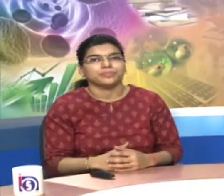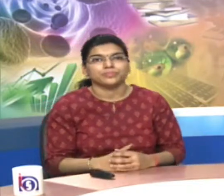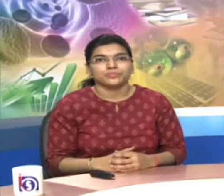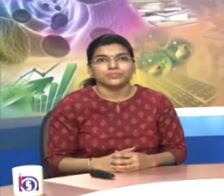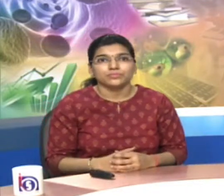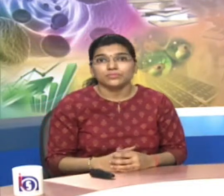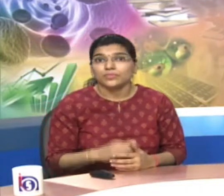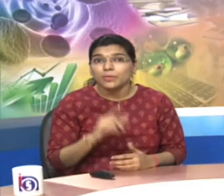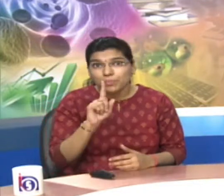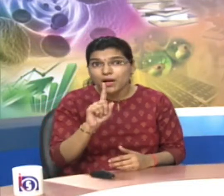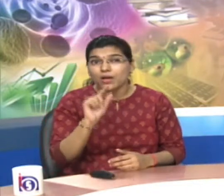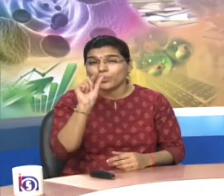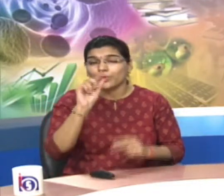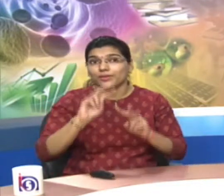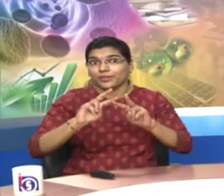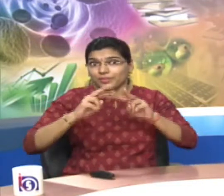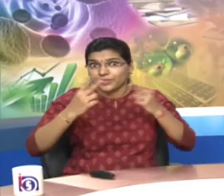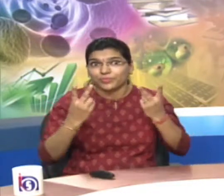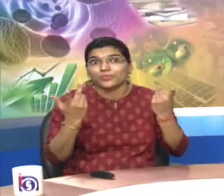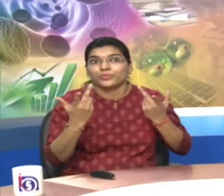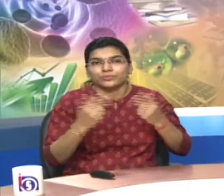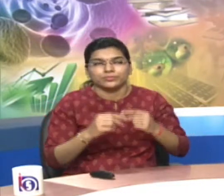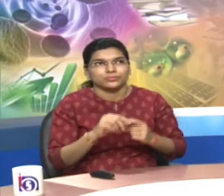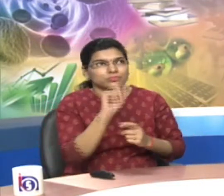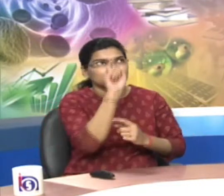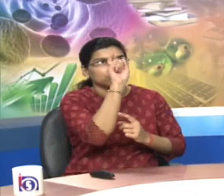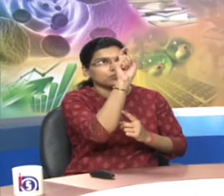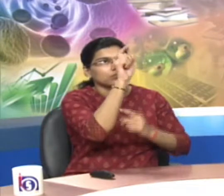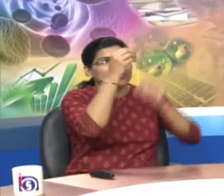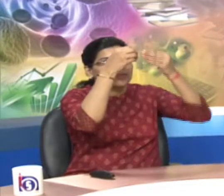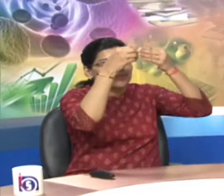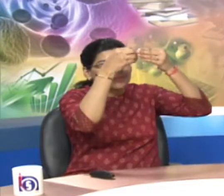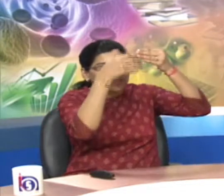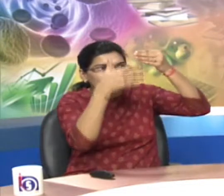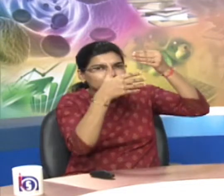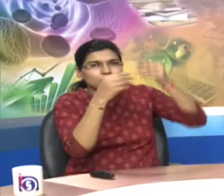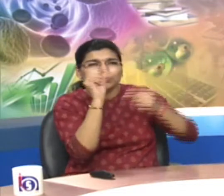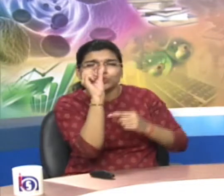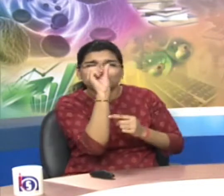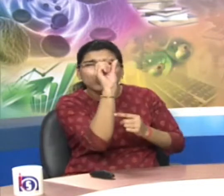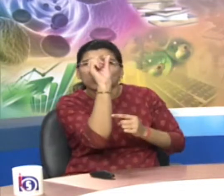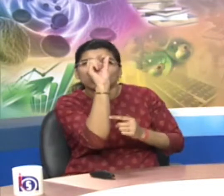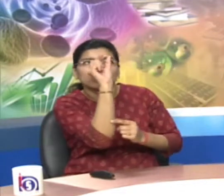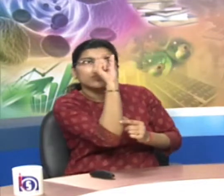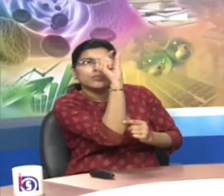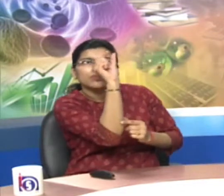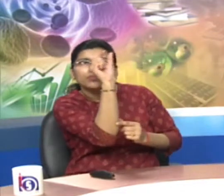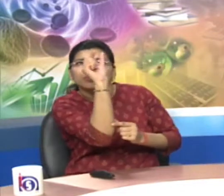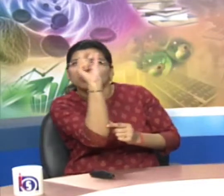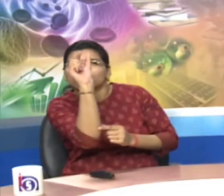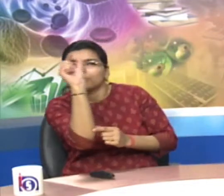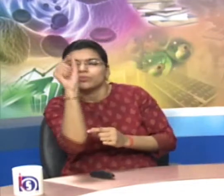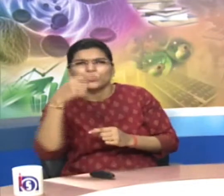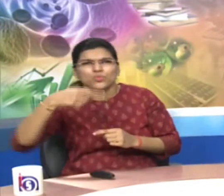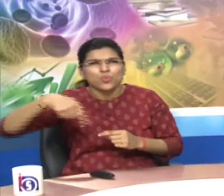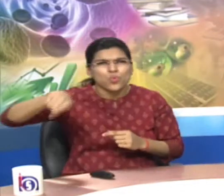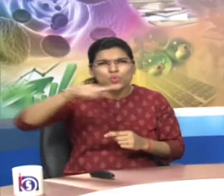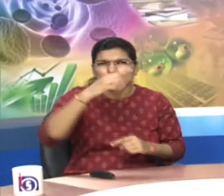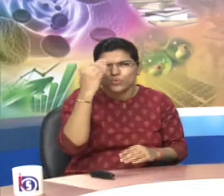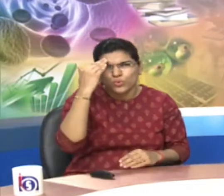You can see at the screen, but it is little different when you have written your words,